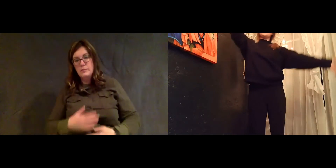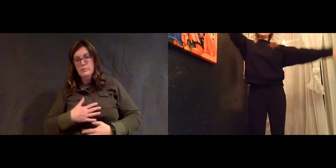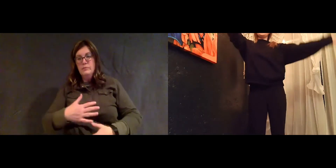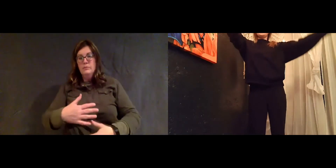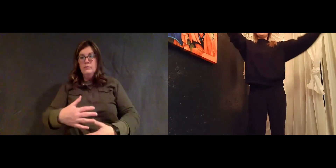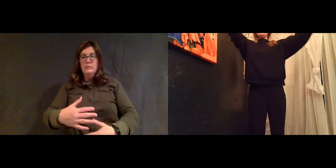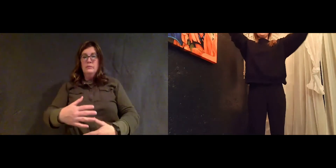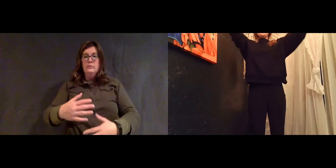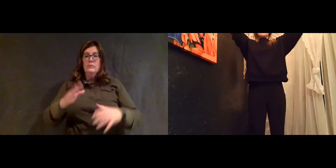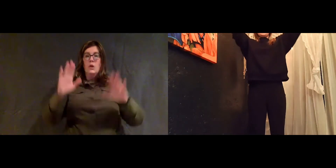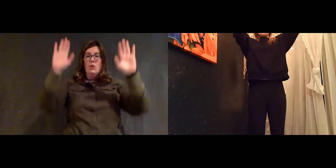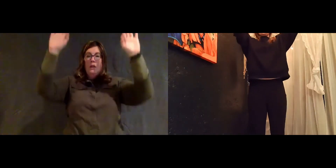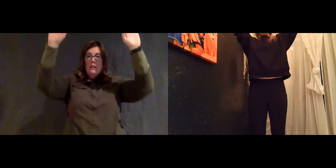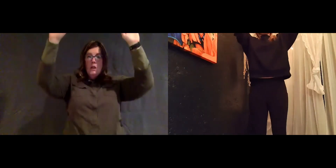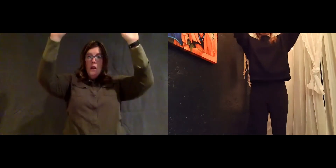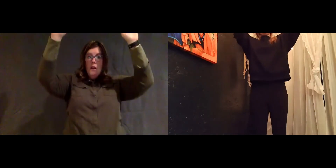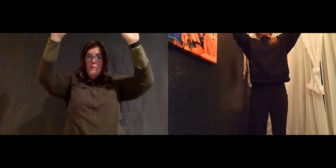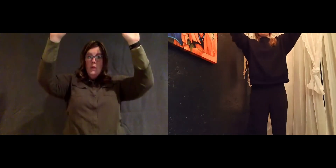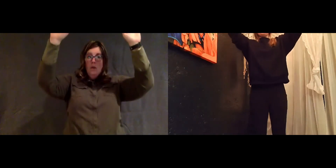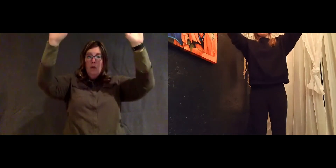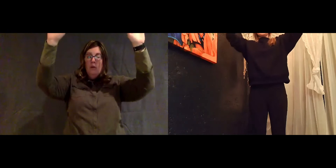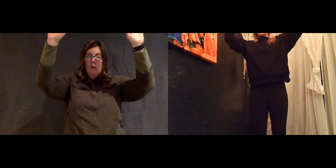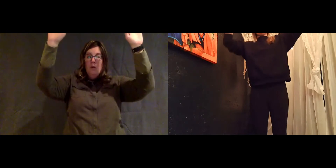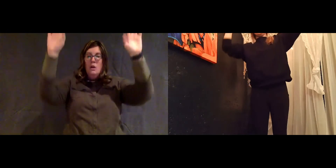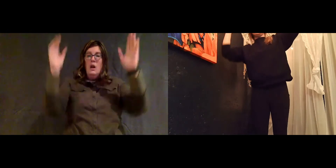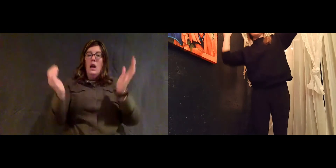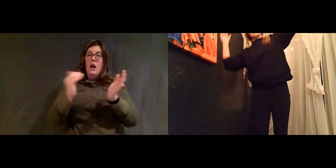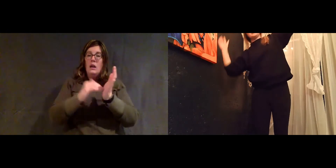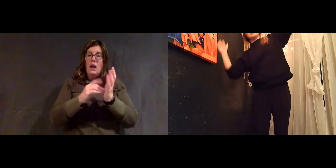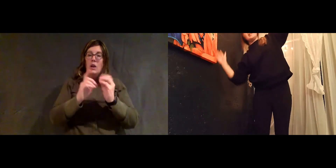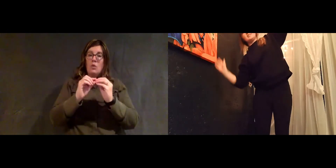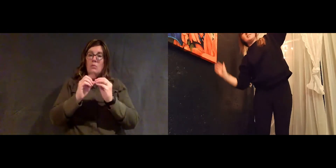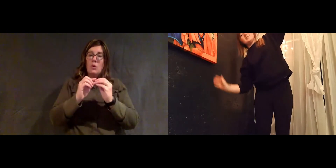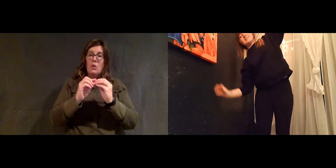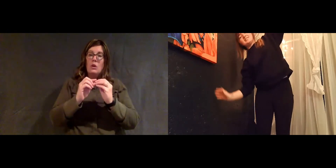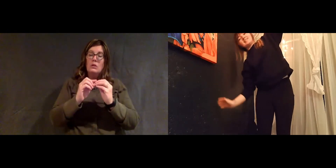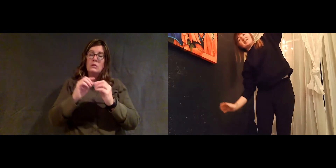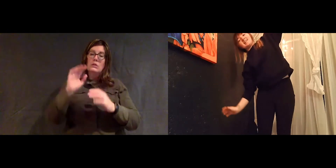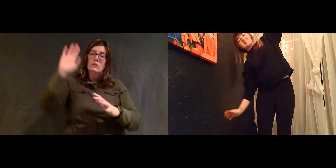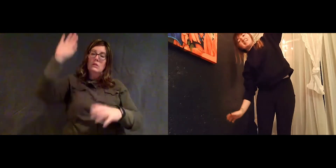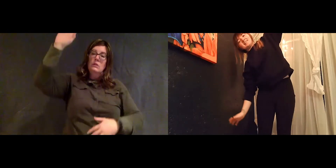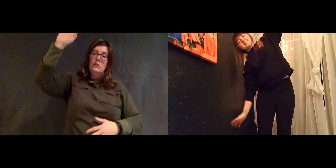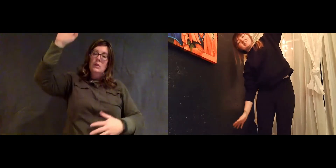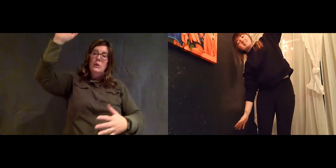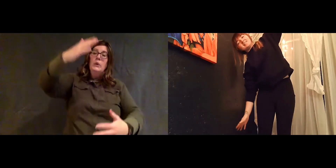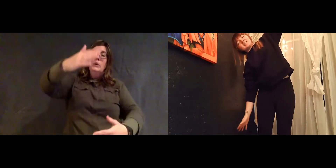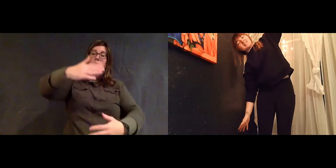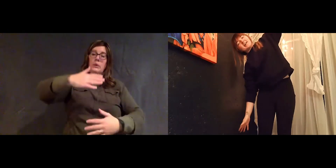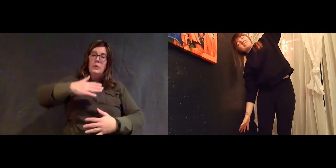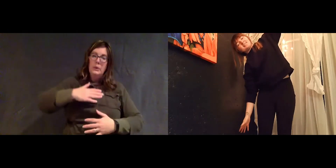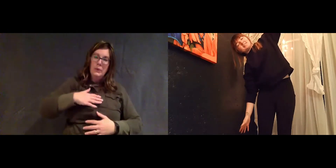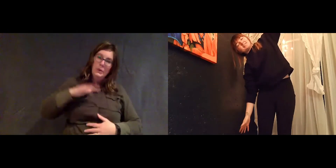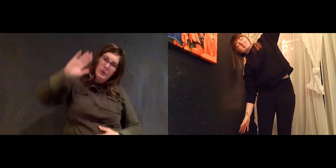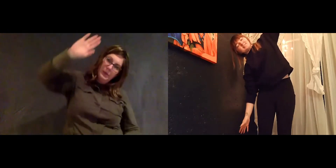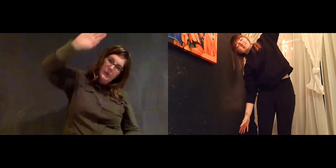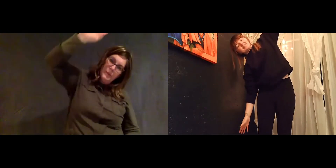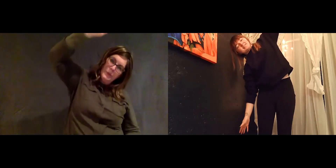Inhale, reach it up. And let's repeat that one more time, each direction. Lean to the left.